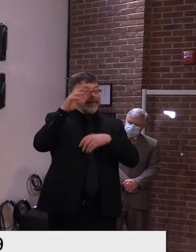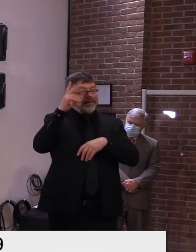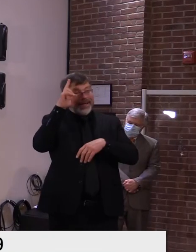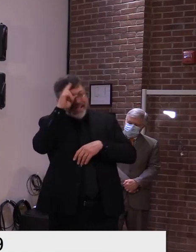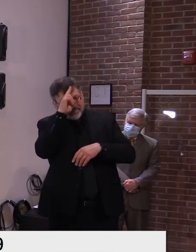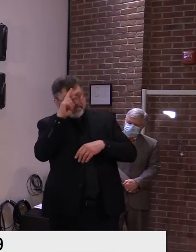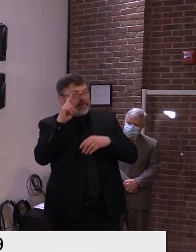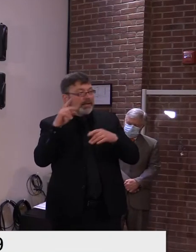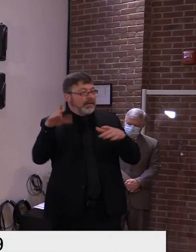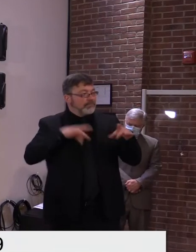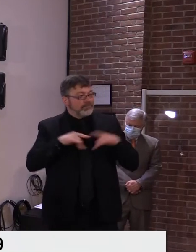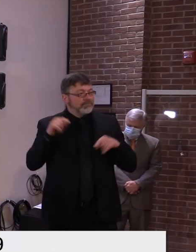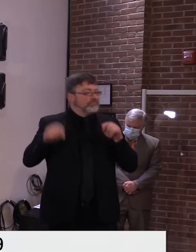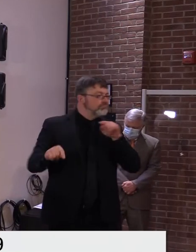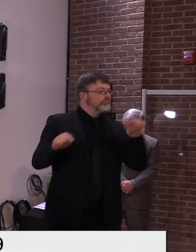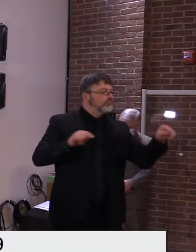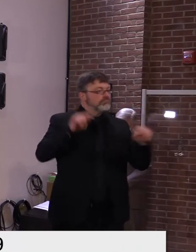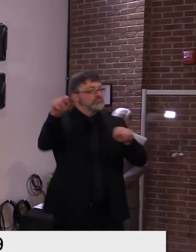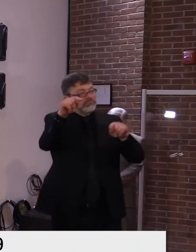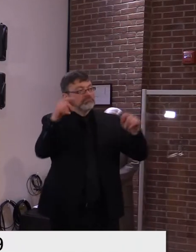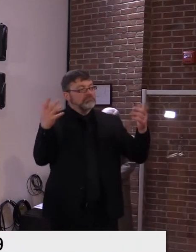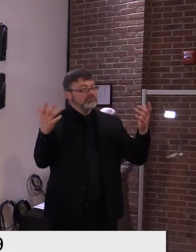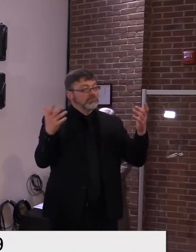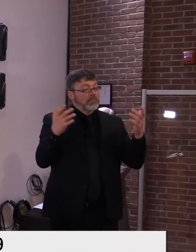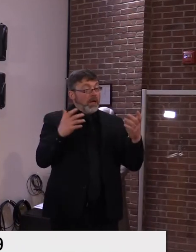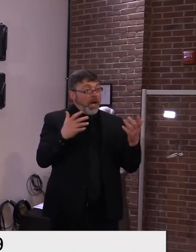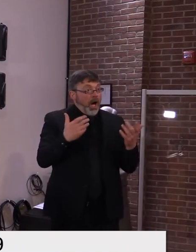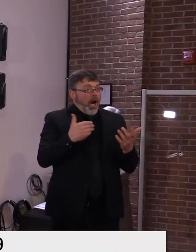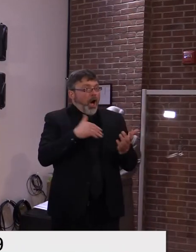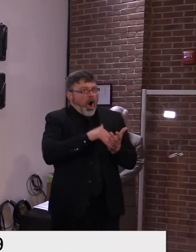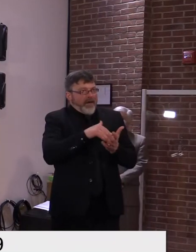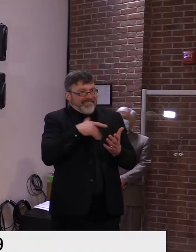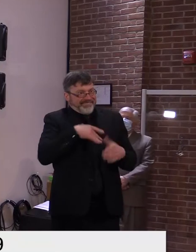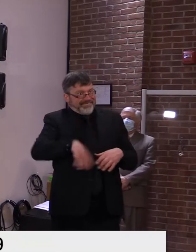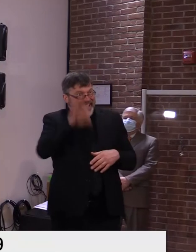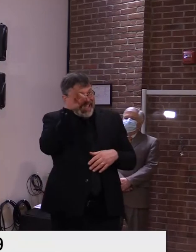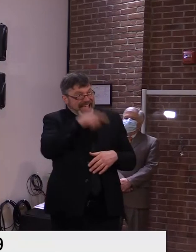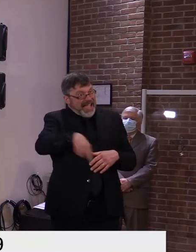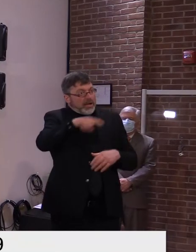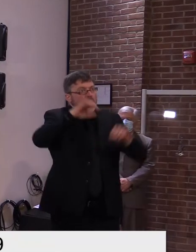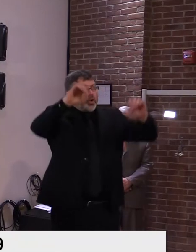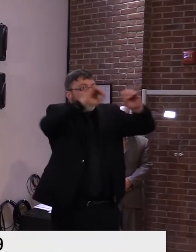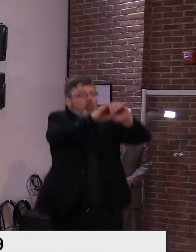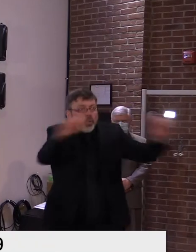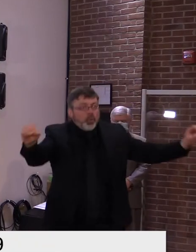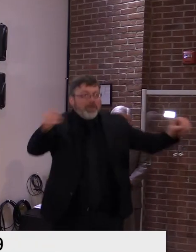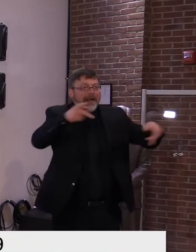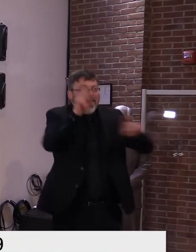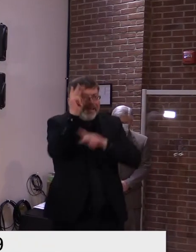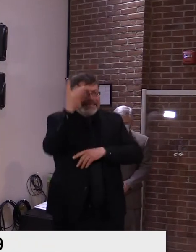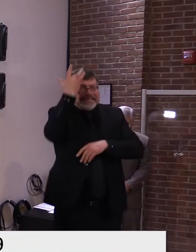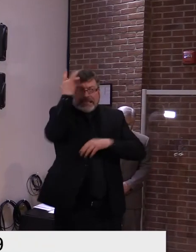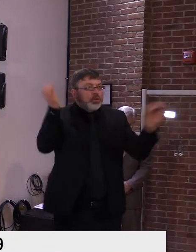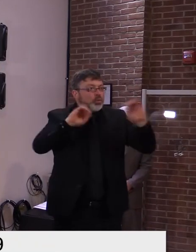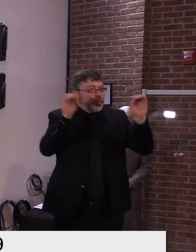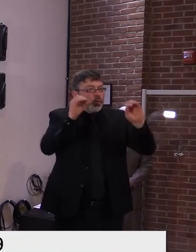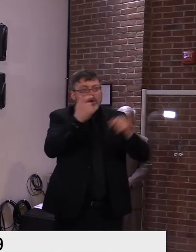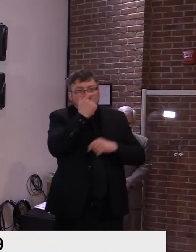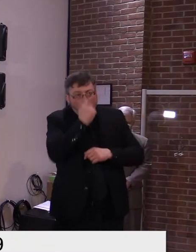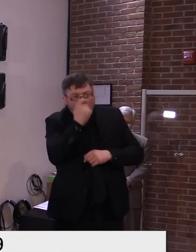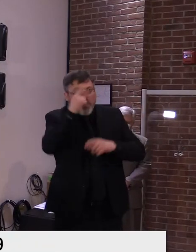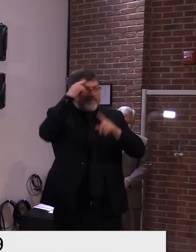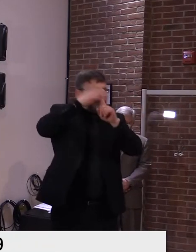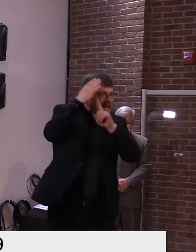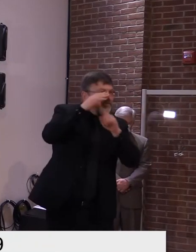but not symptomatic, and they're a case. So that's been the trend for quite a while now. We